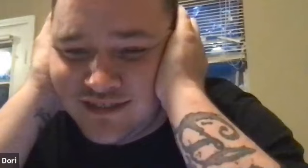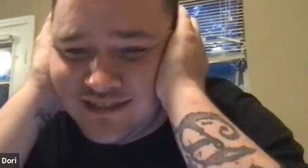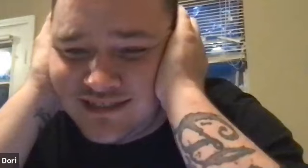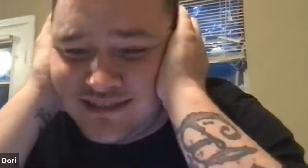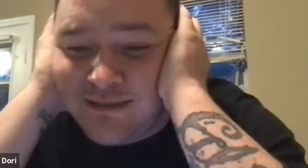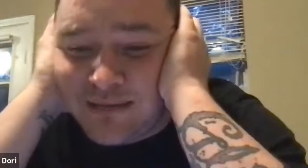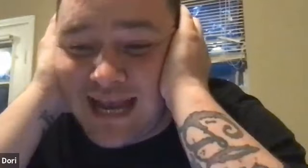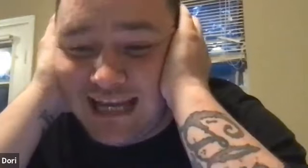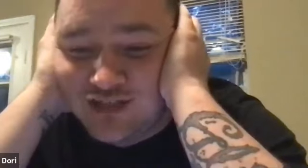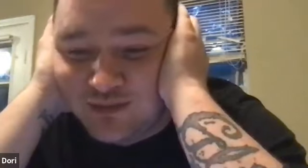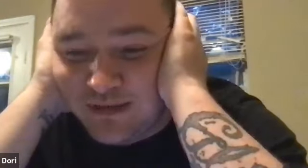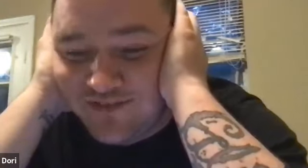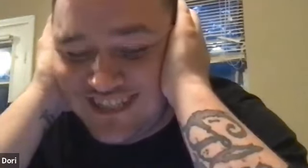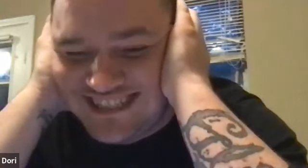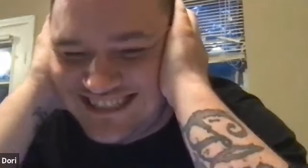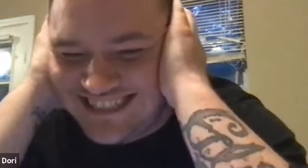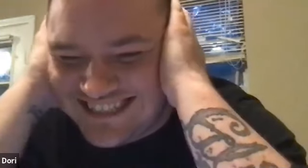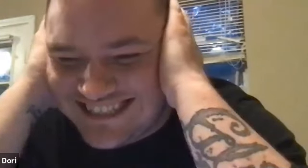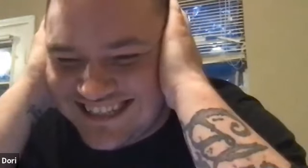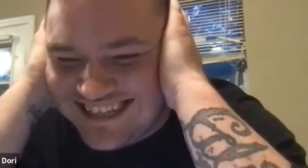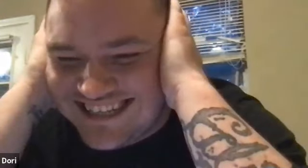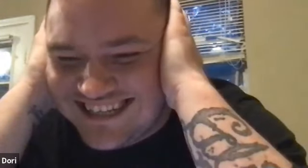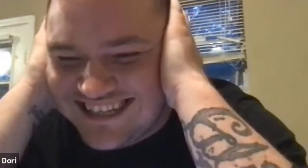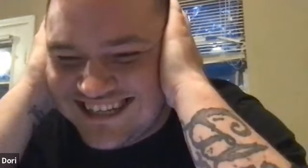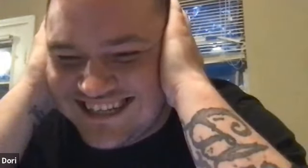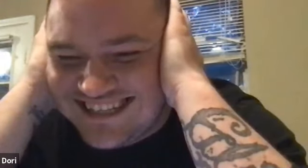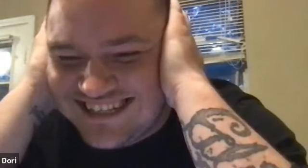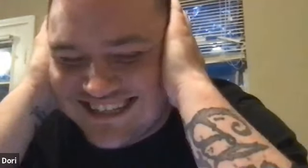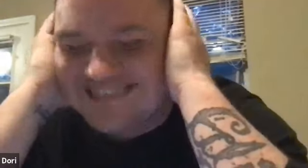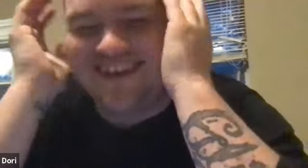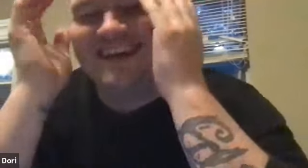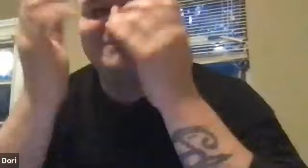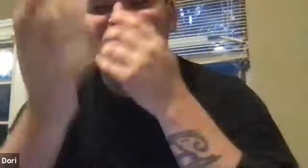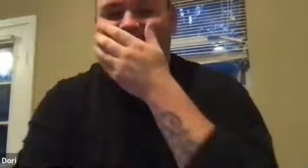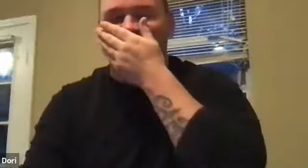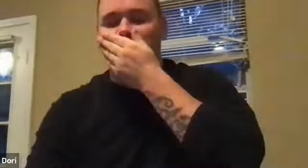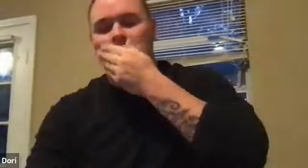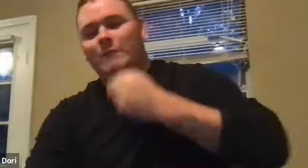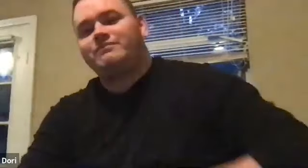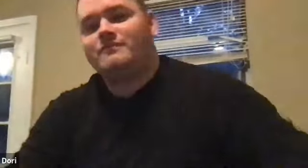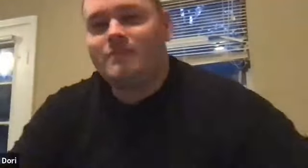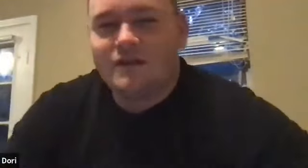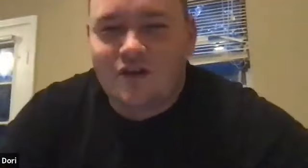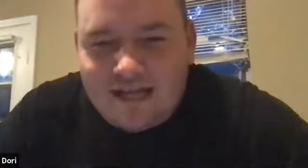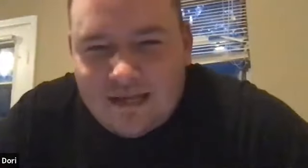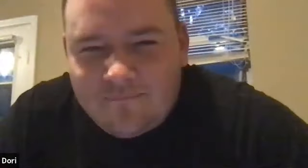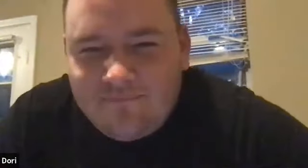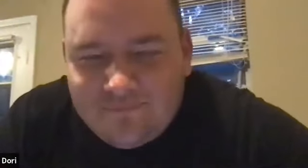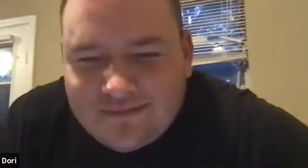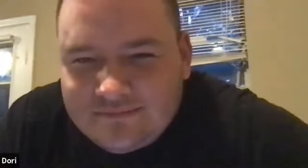This is making me anxious waiting for these cheats. That's fine. I'm just picking on you. Go right ahead.